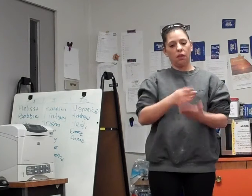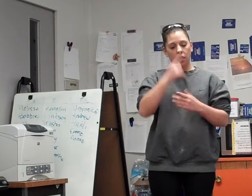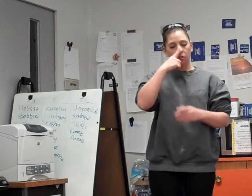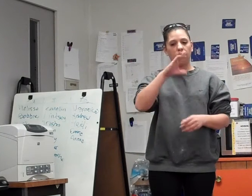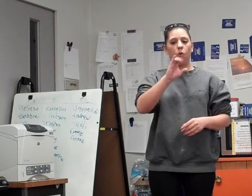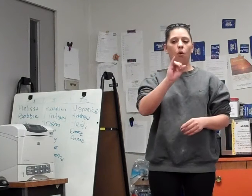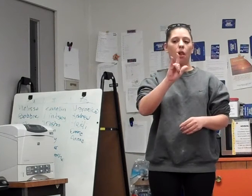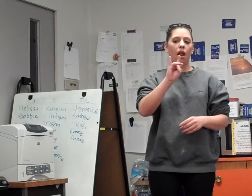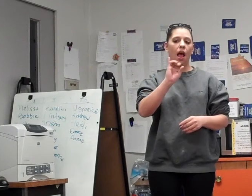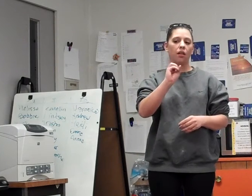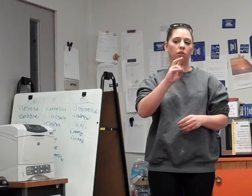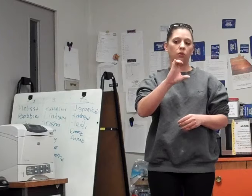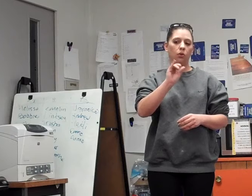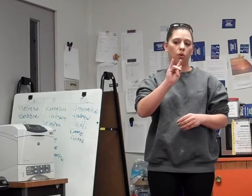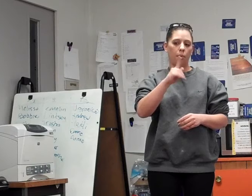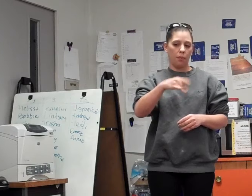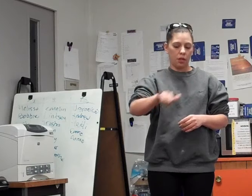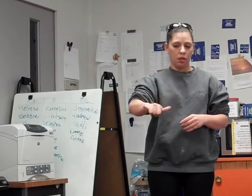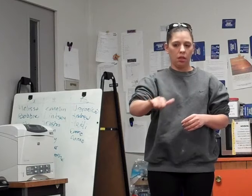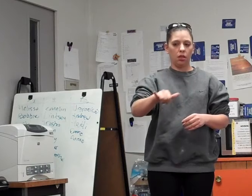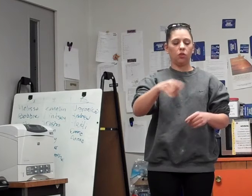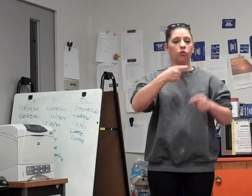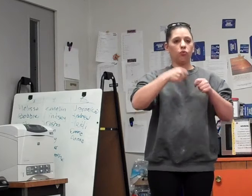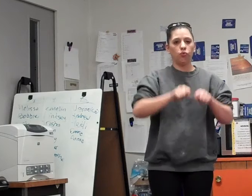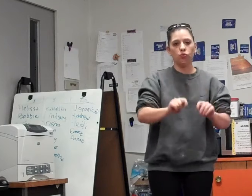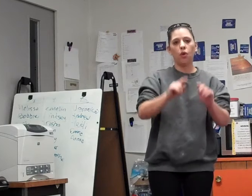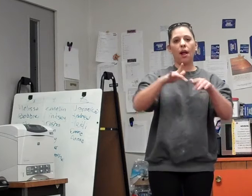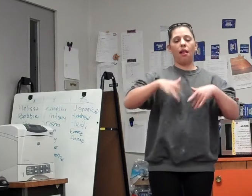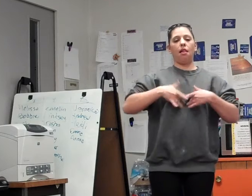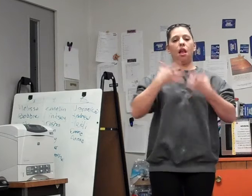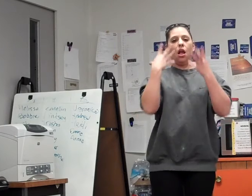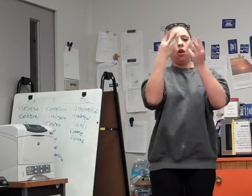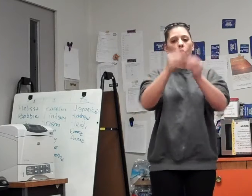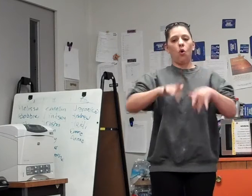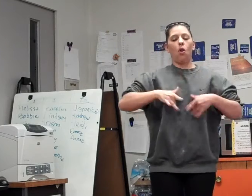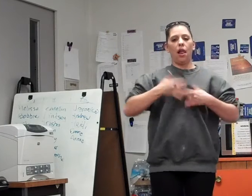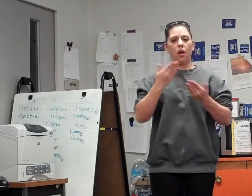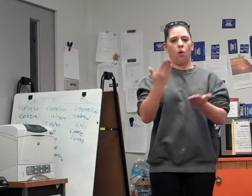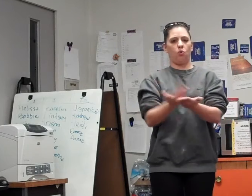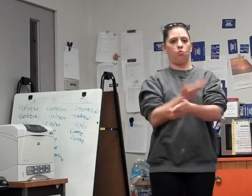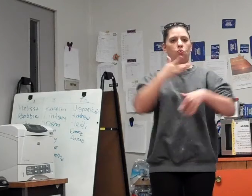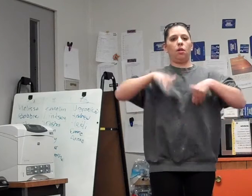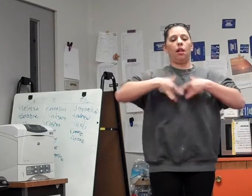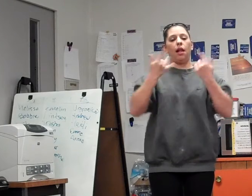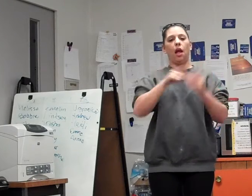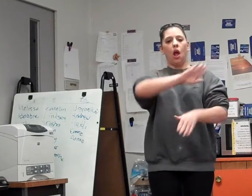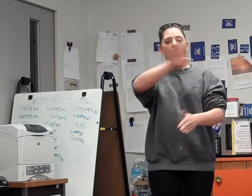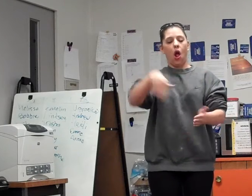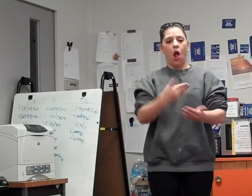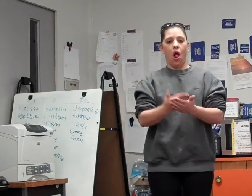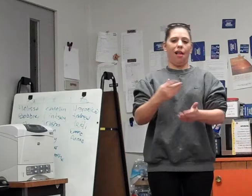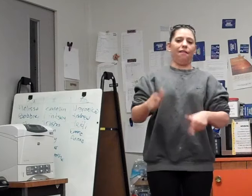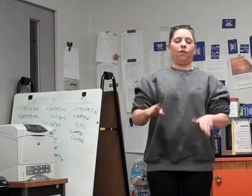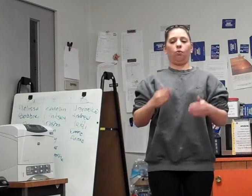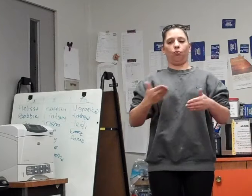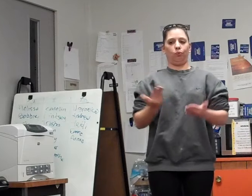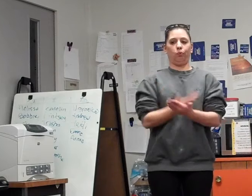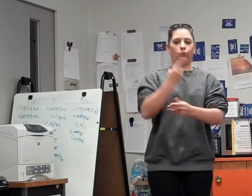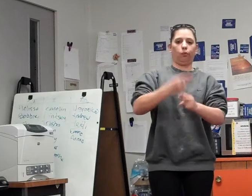first solution that I can think of is Try Lightly, Go Lightly, or New Lightly. They all have this lightly name on them. But they are a